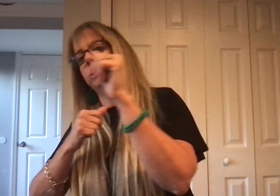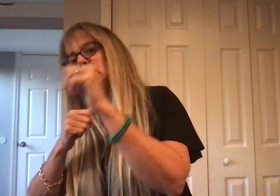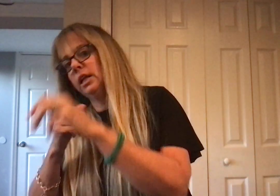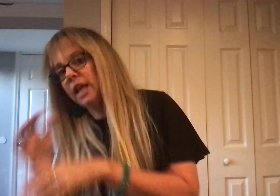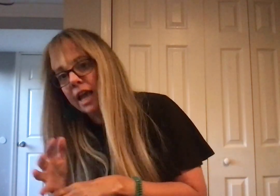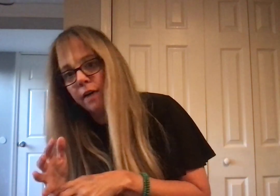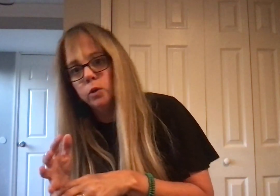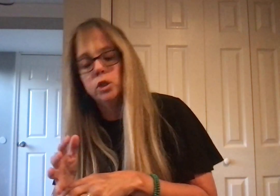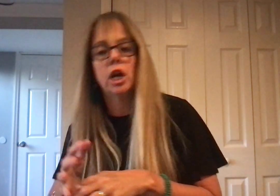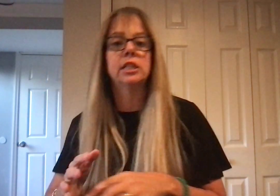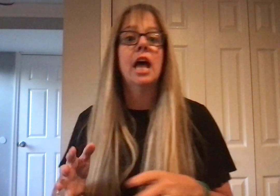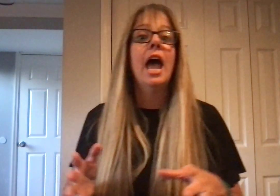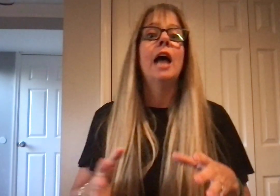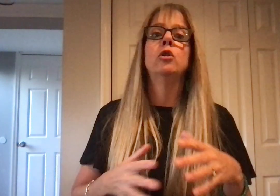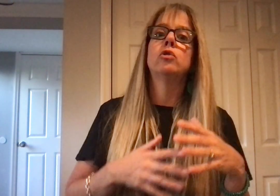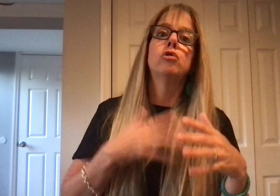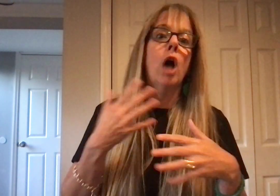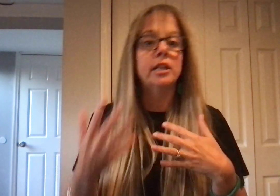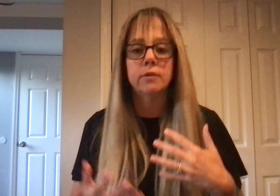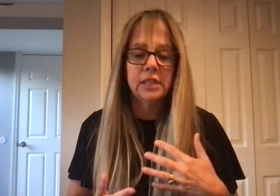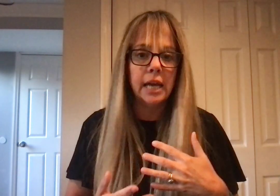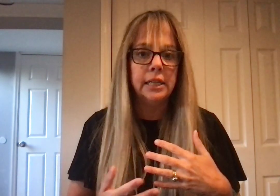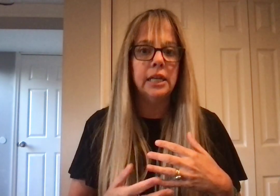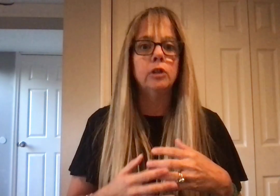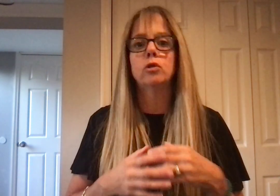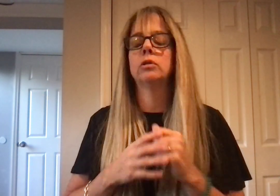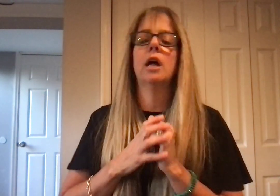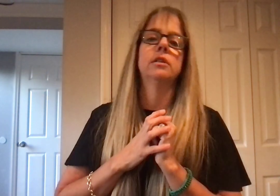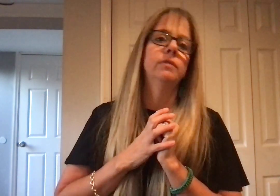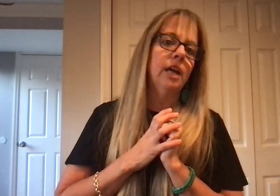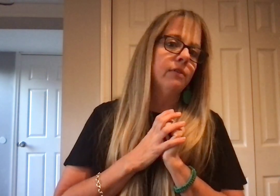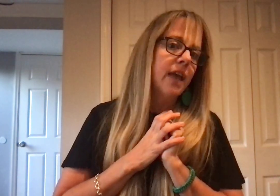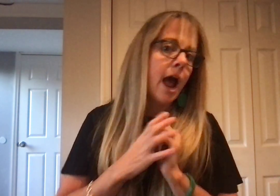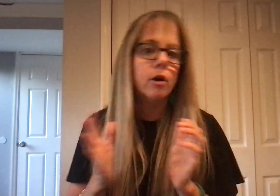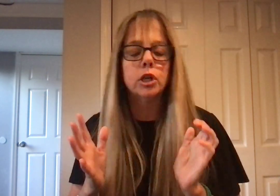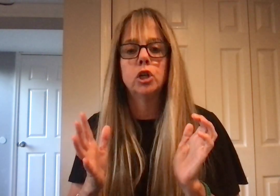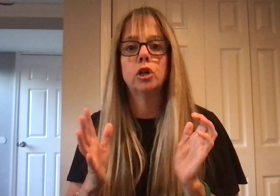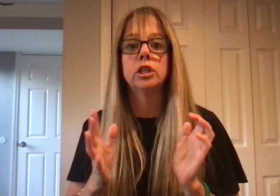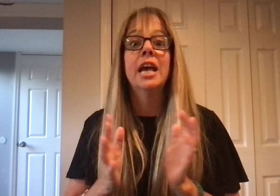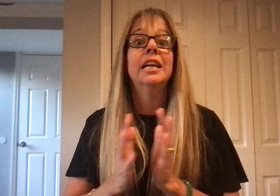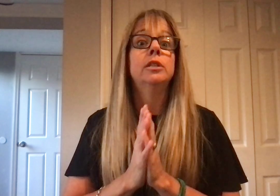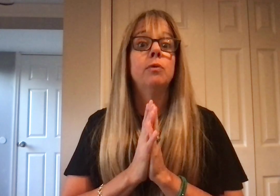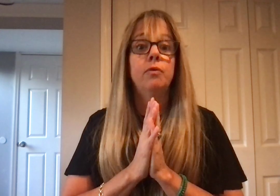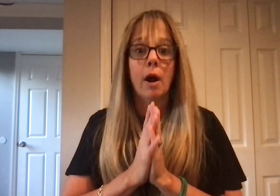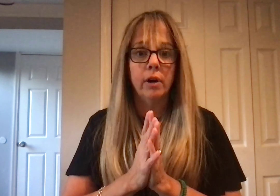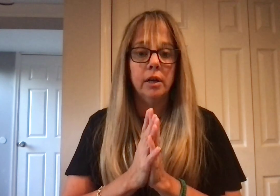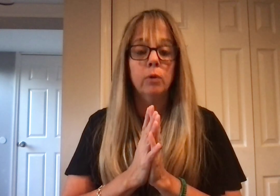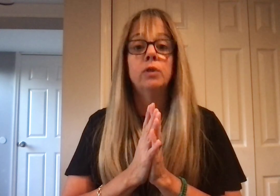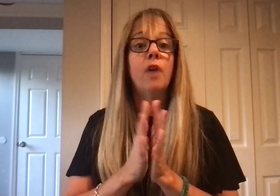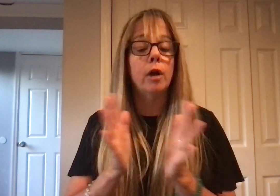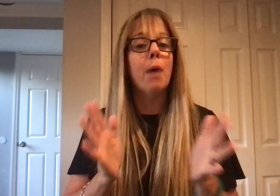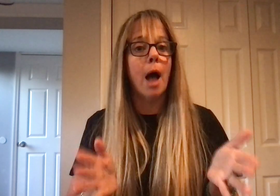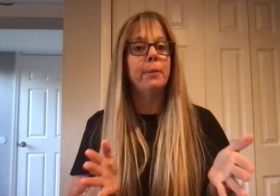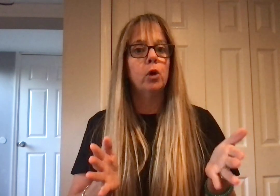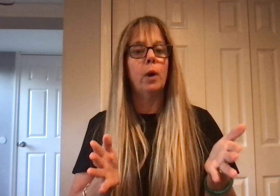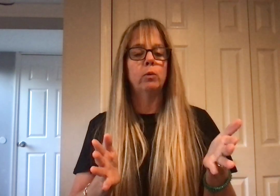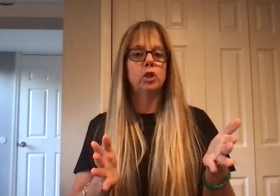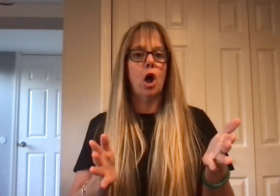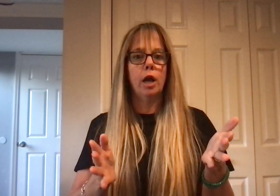and then they have to adjust. And there's lots of signing, there's lots of deaf characters. It was very popular when it was on, but